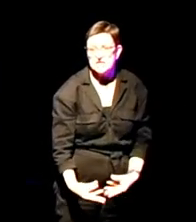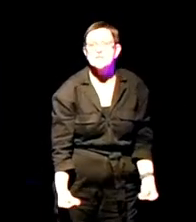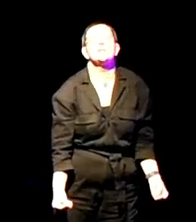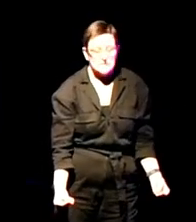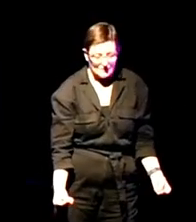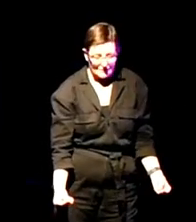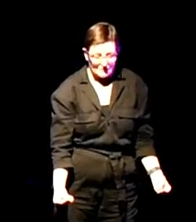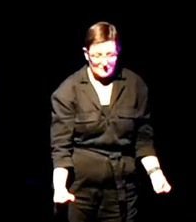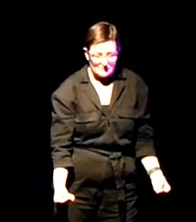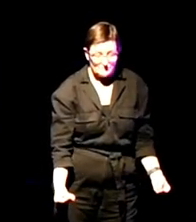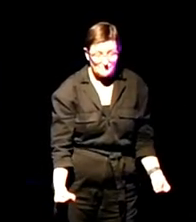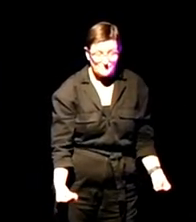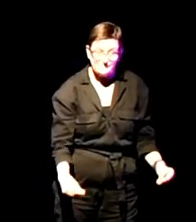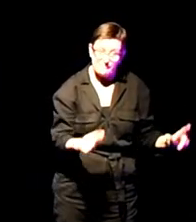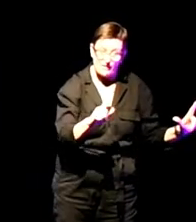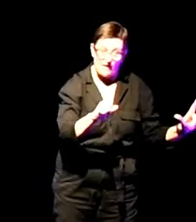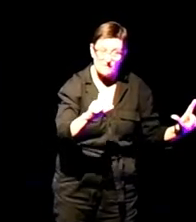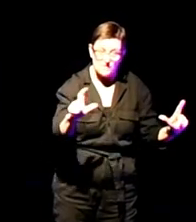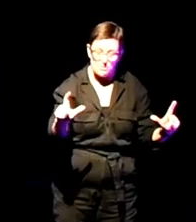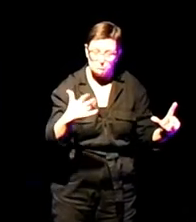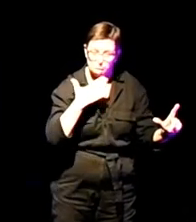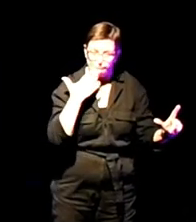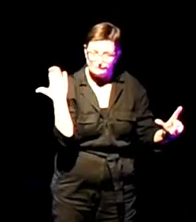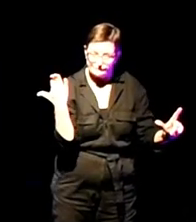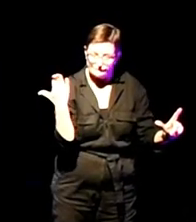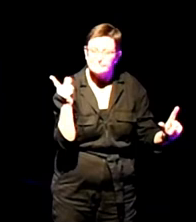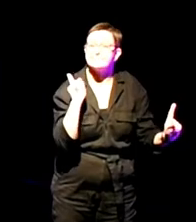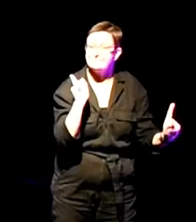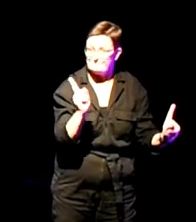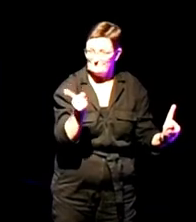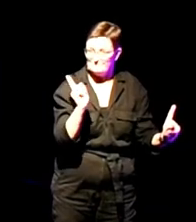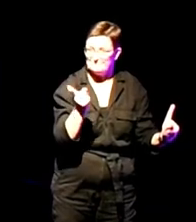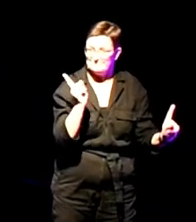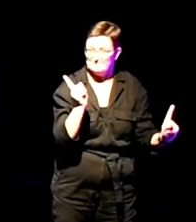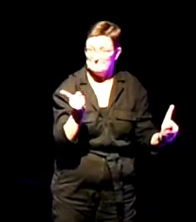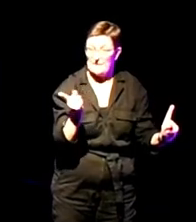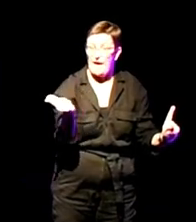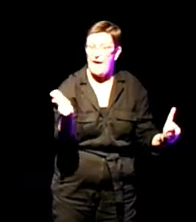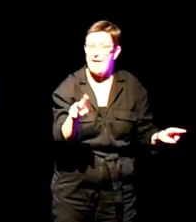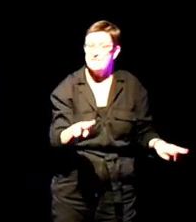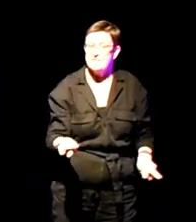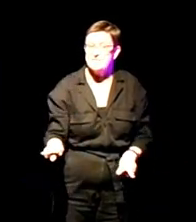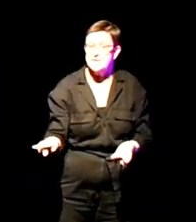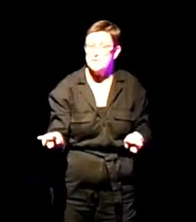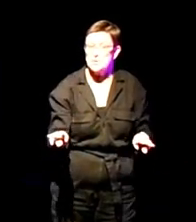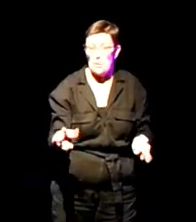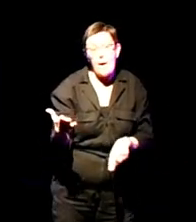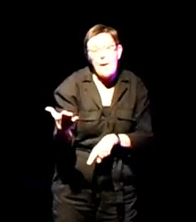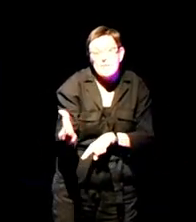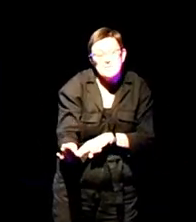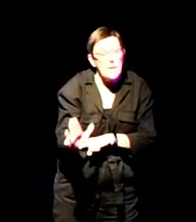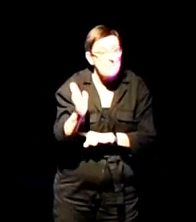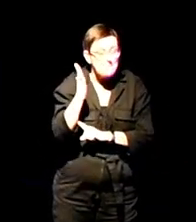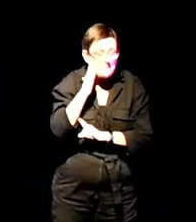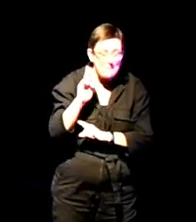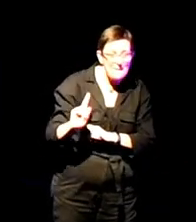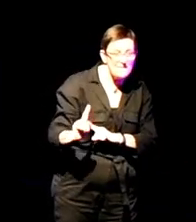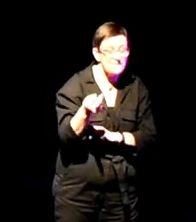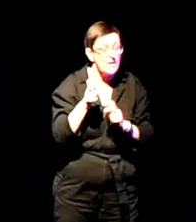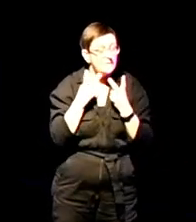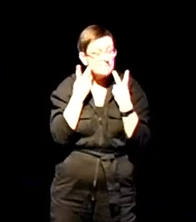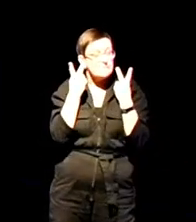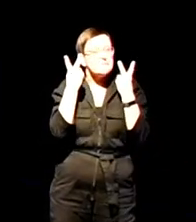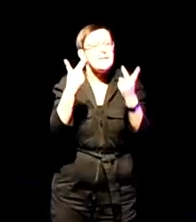There aren't pictures of that. But there's a video from Mom's first trip